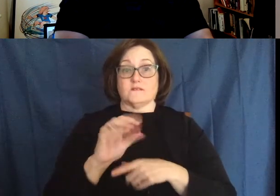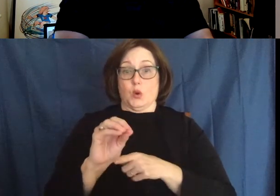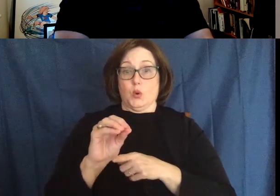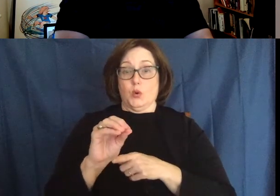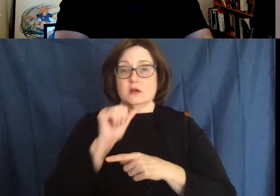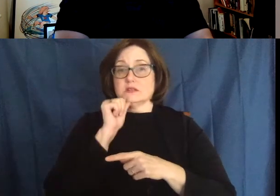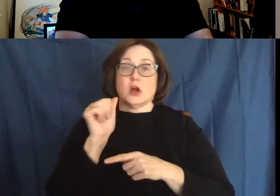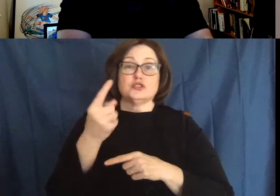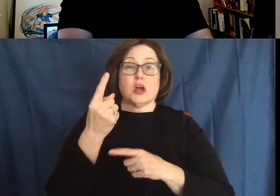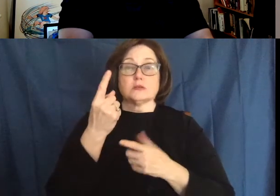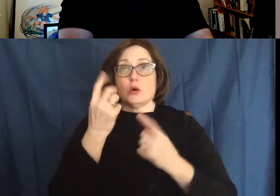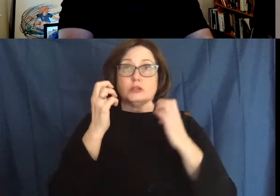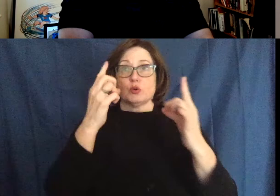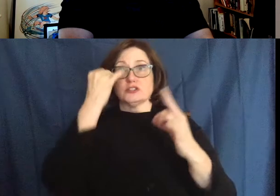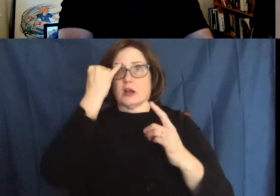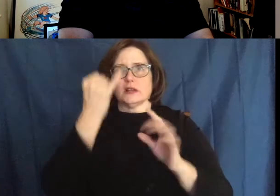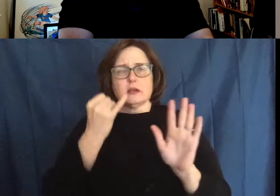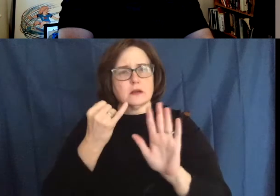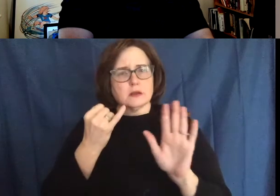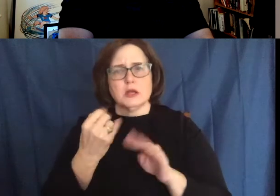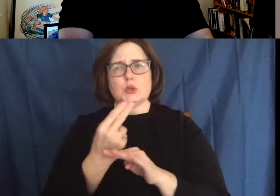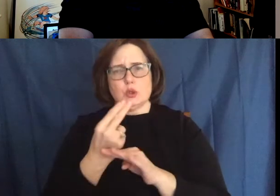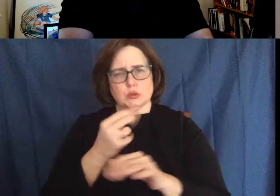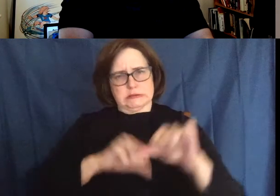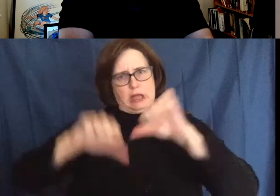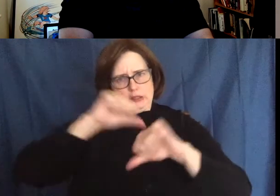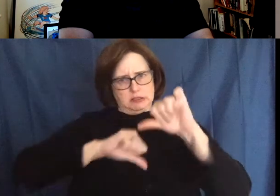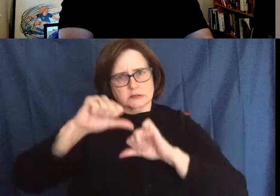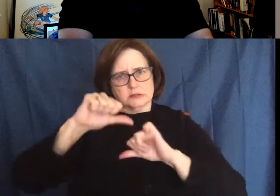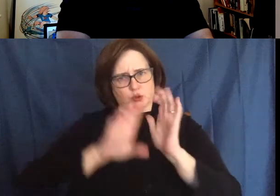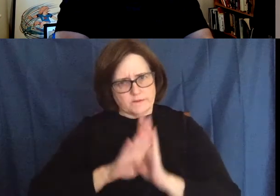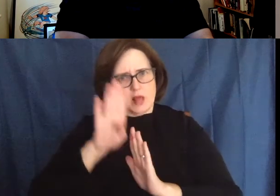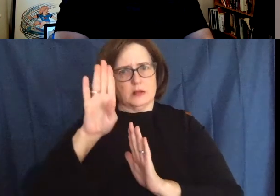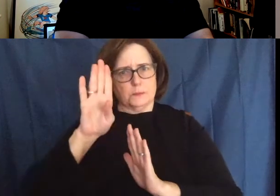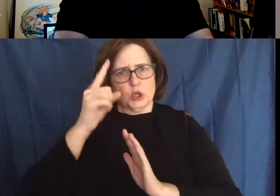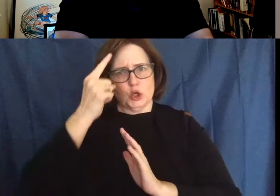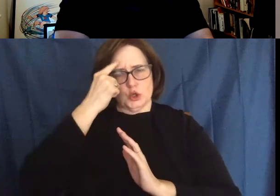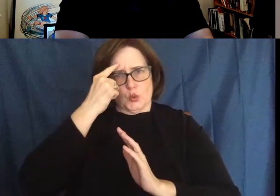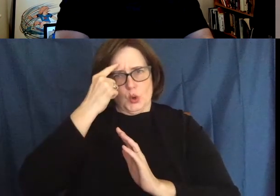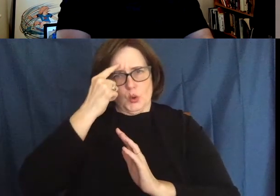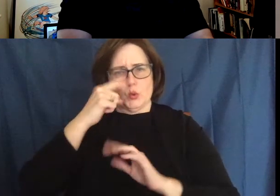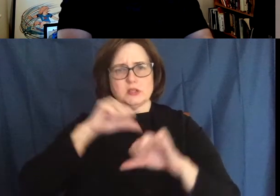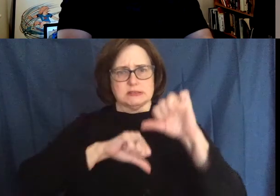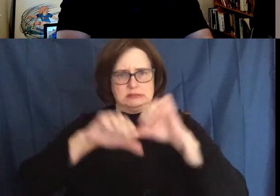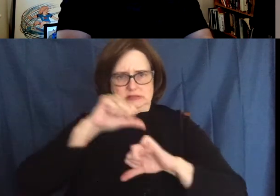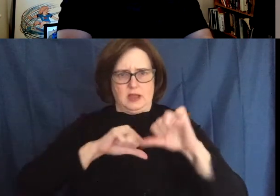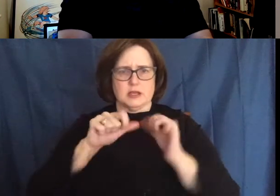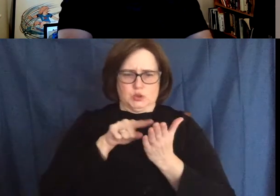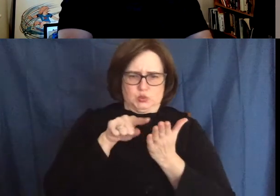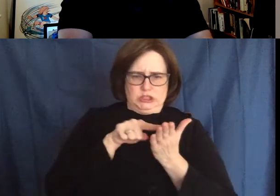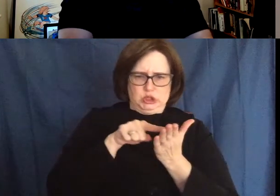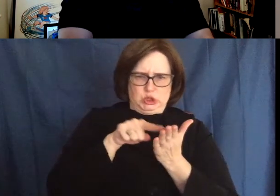an educational tool, from practice alone, but it has been researched in